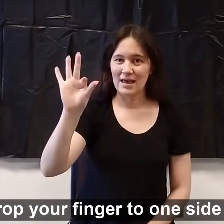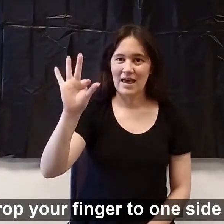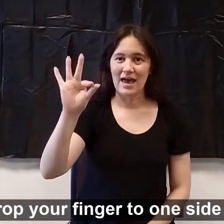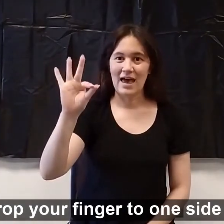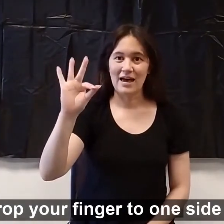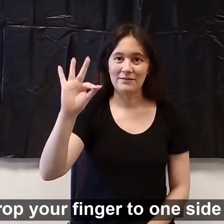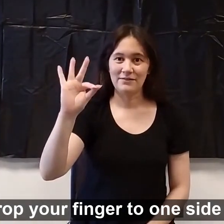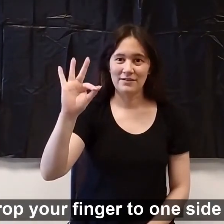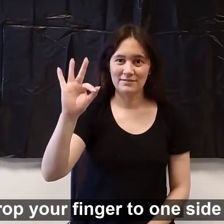F,